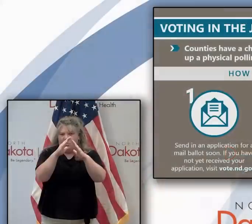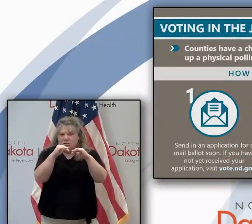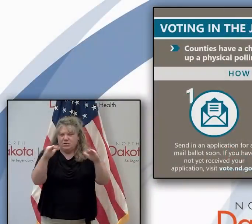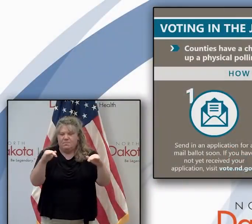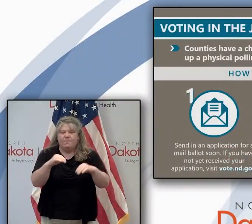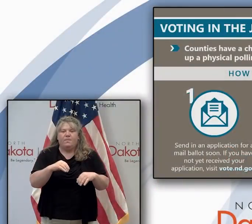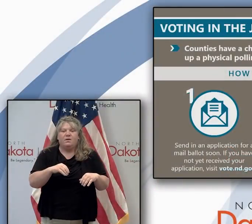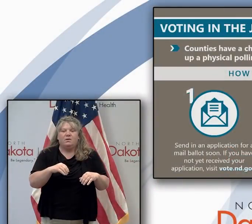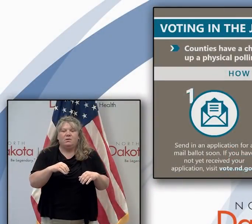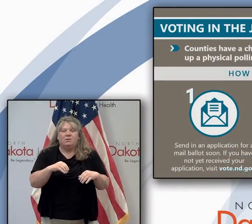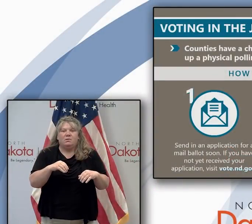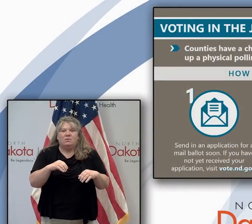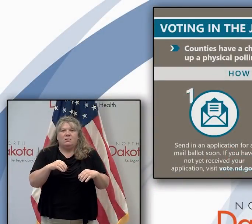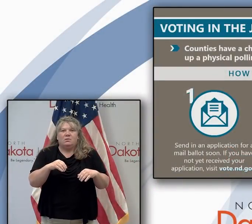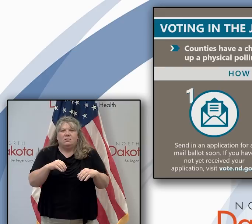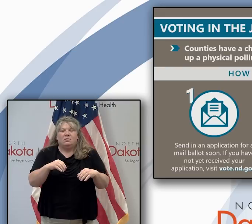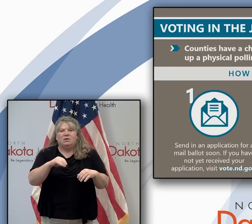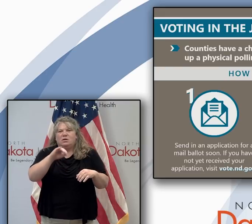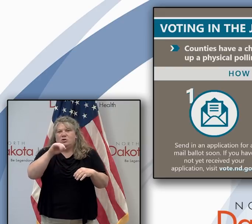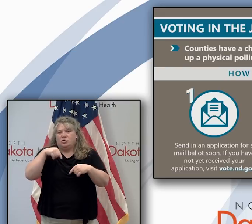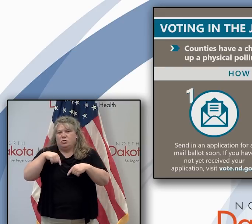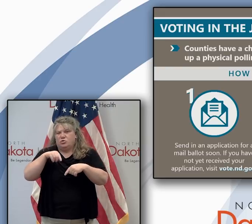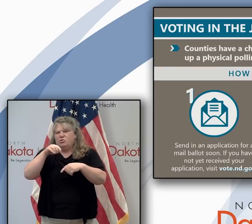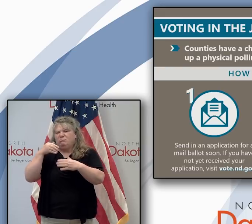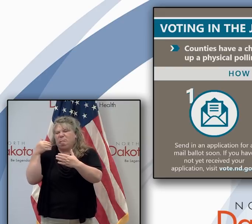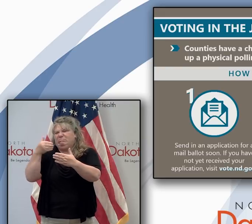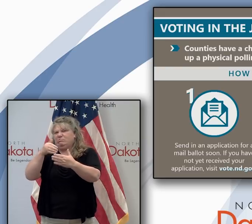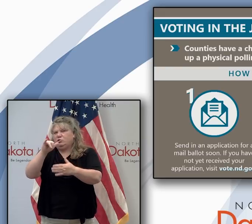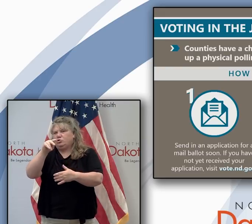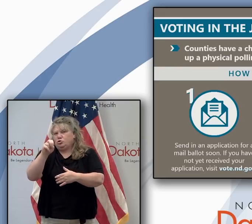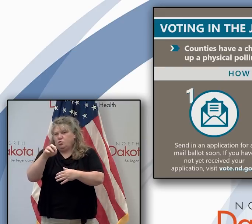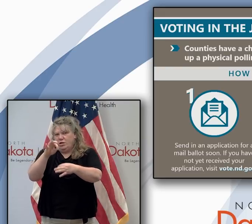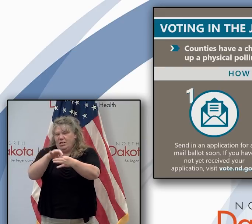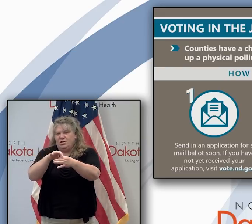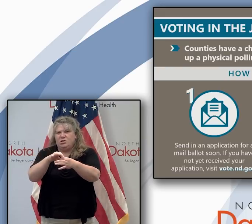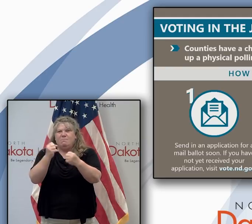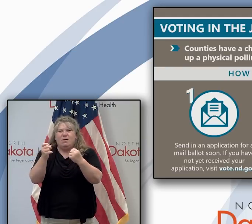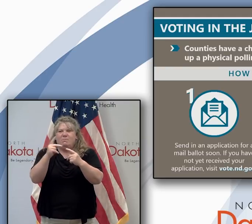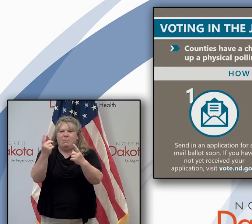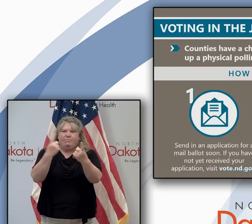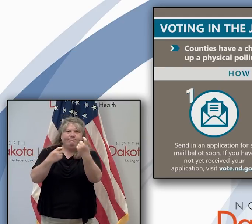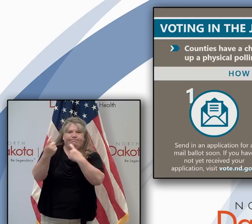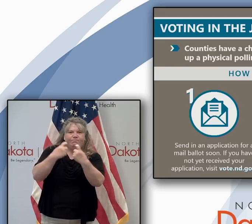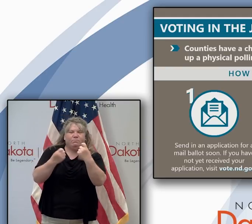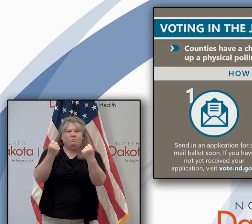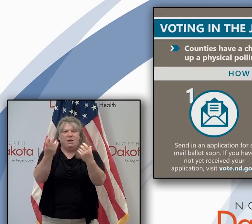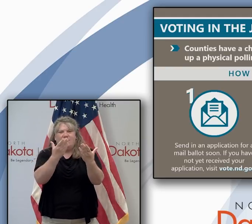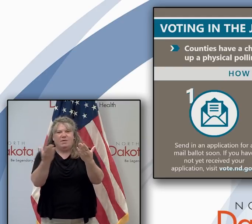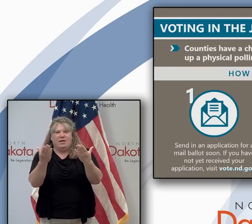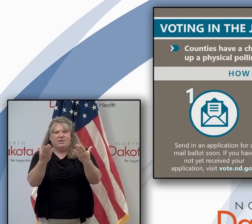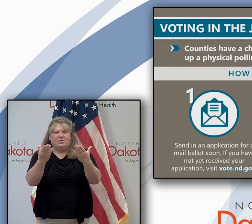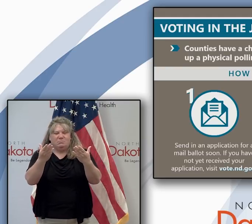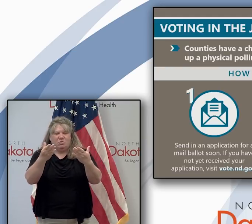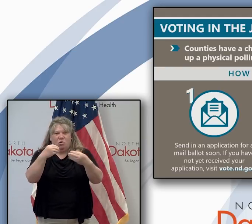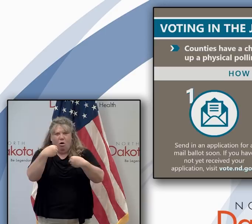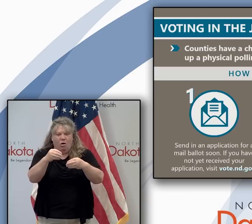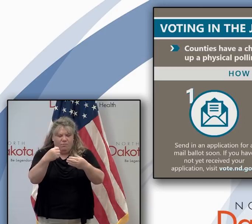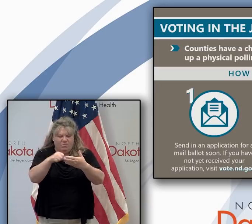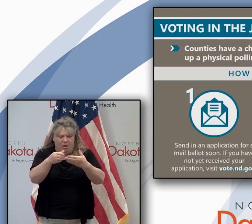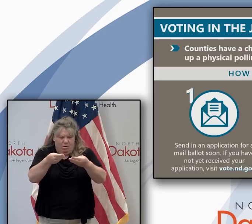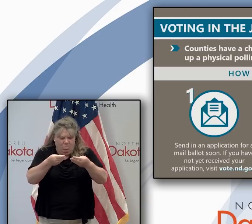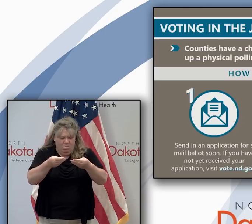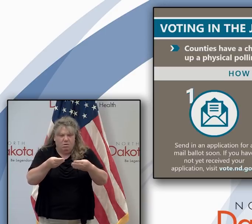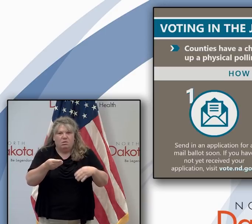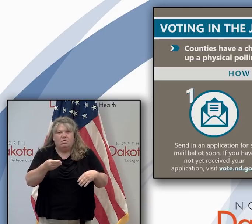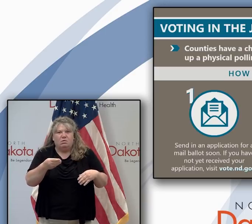how in the June election was coming up. We got a lot of questions coming back and a lot of things coming into our office. We want to do kind of a